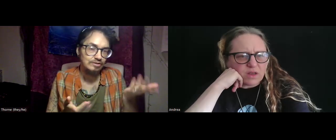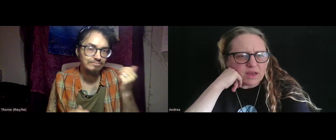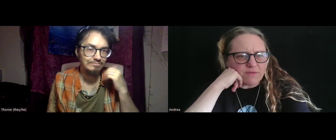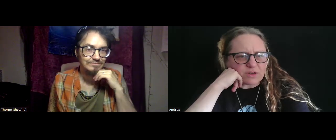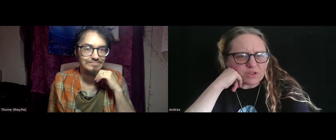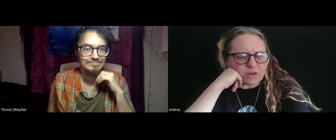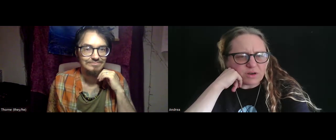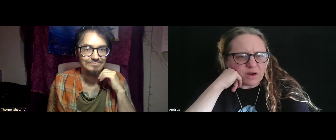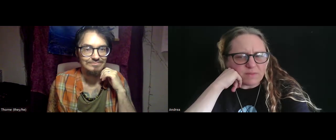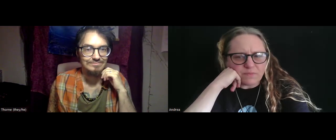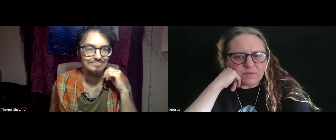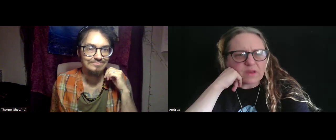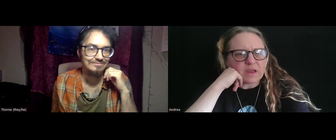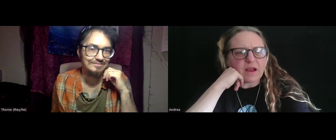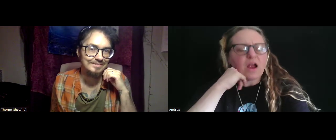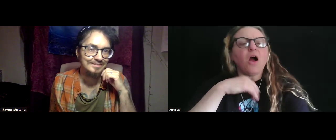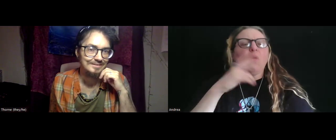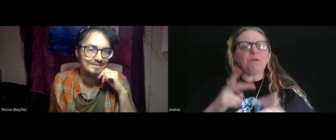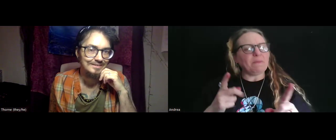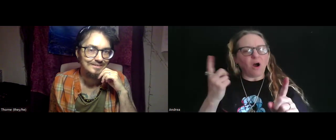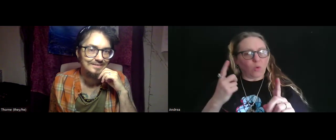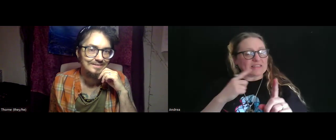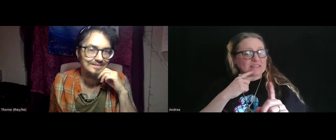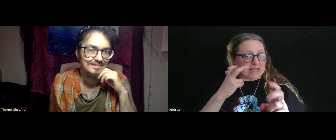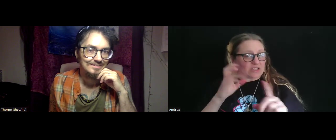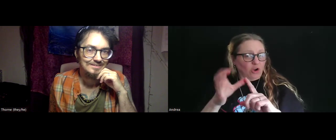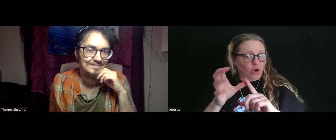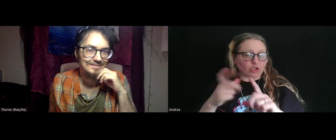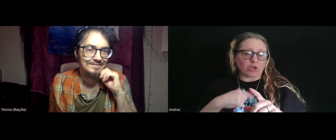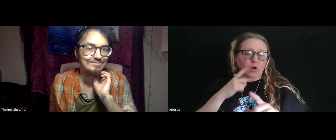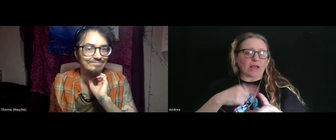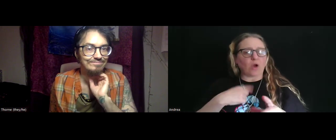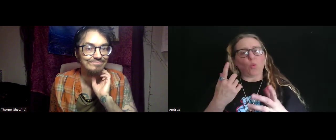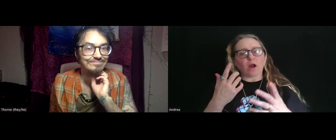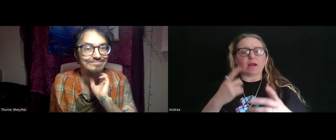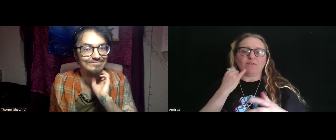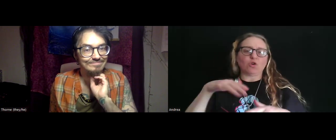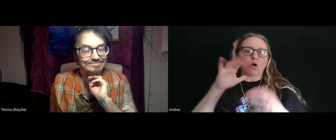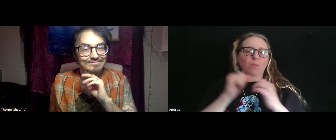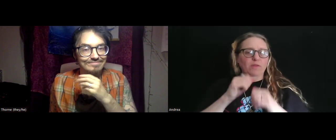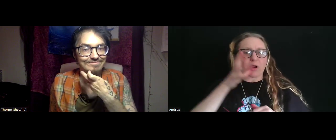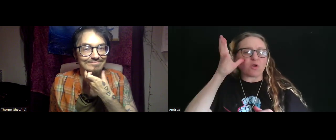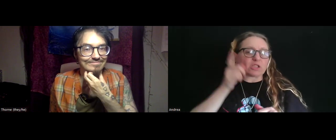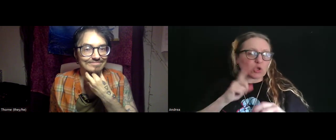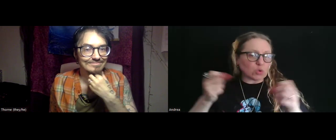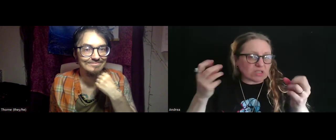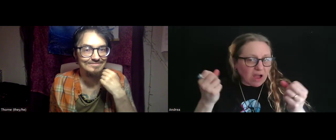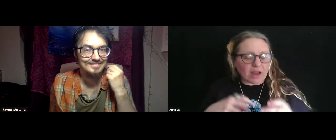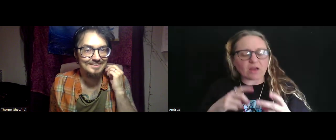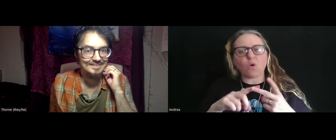yeah, for sure. Yeah. Well, people always say it's the culture, like what if you grow up with parents who sign